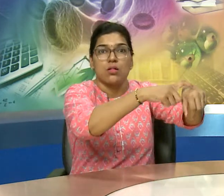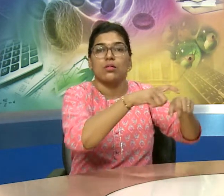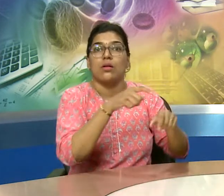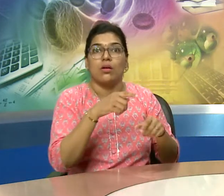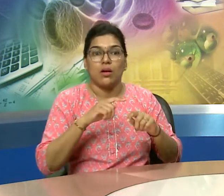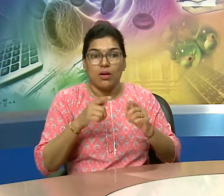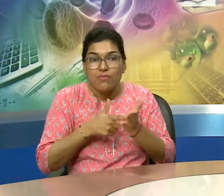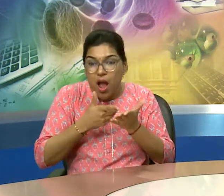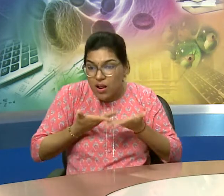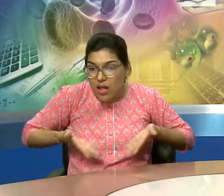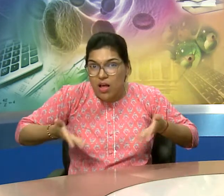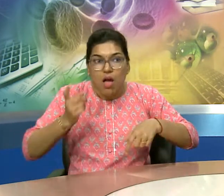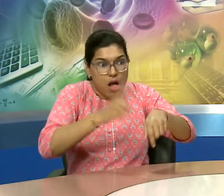wasn't found anywhere.